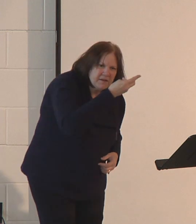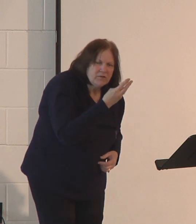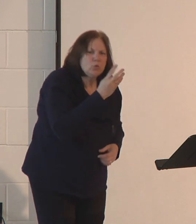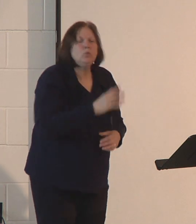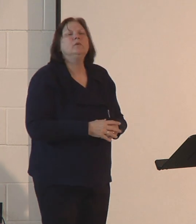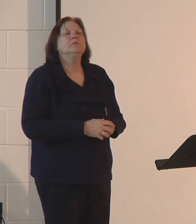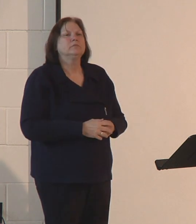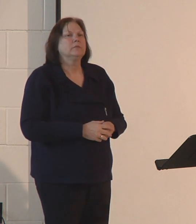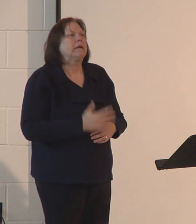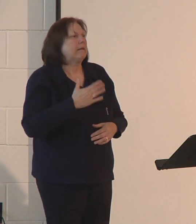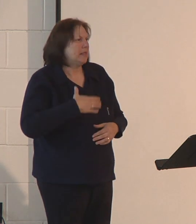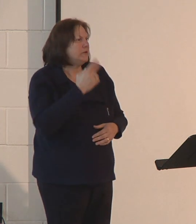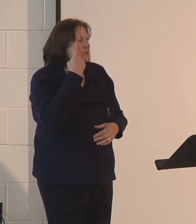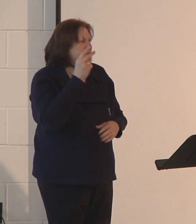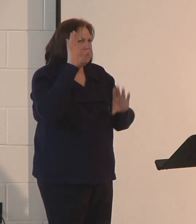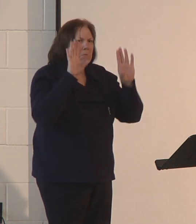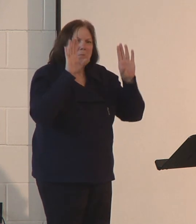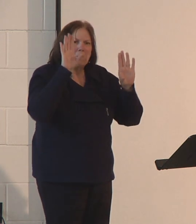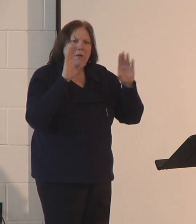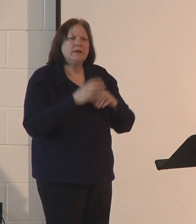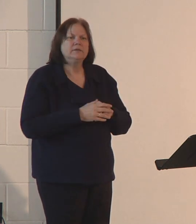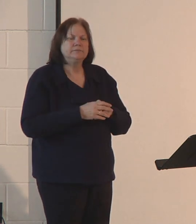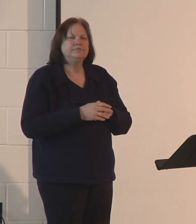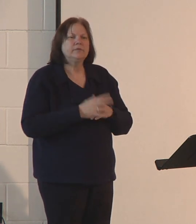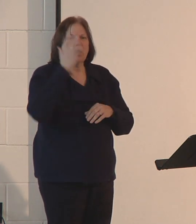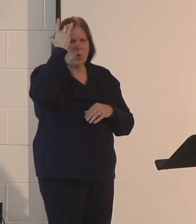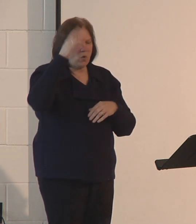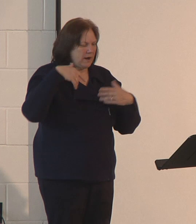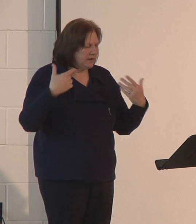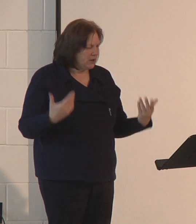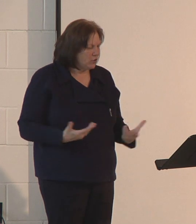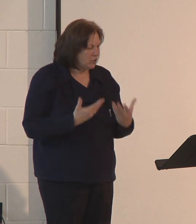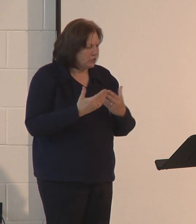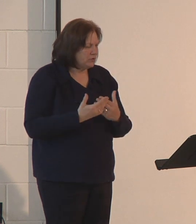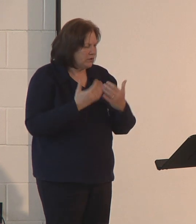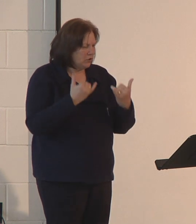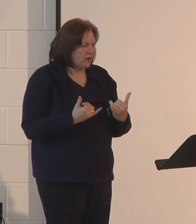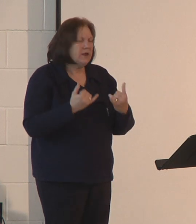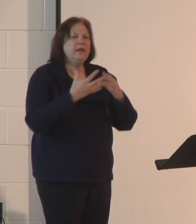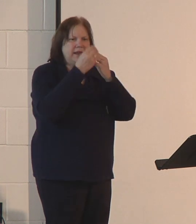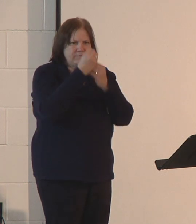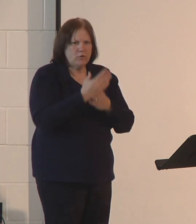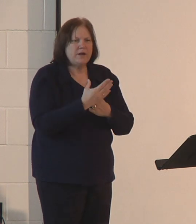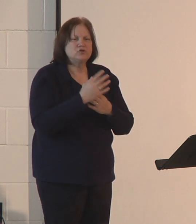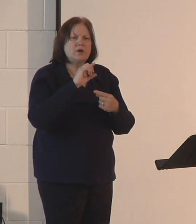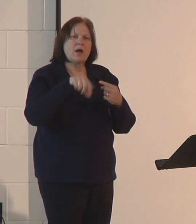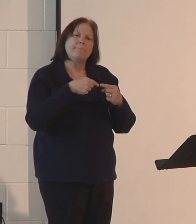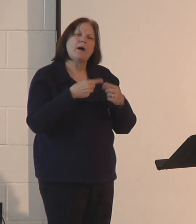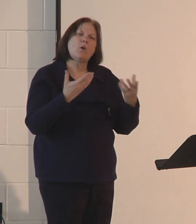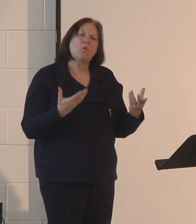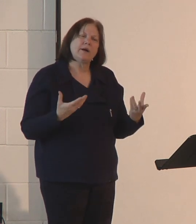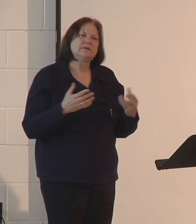good. I'm glad to see some hands. So that is why I'm here to really share the information with you about what